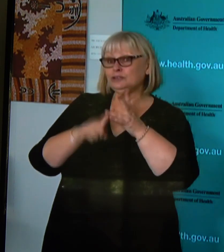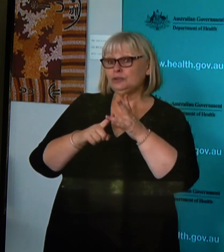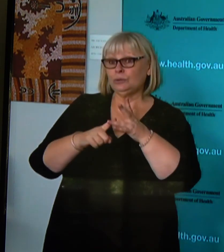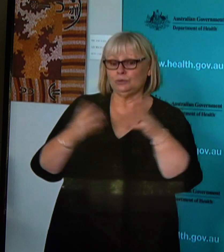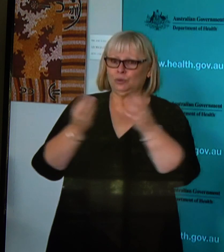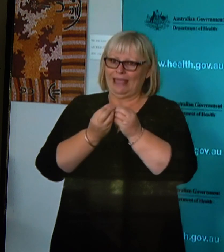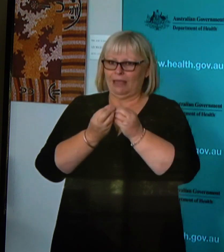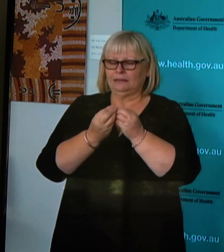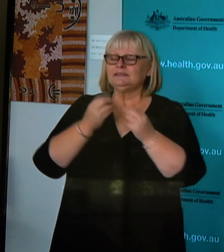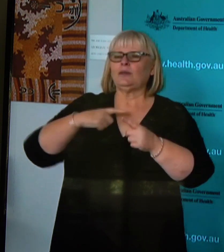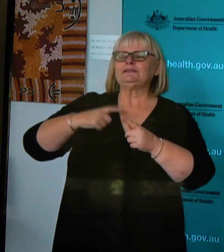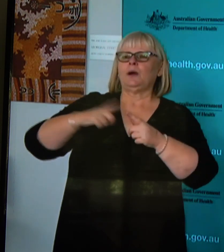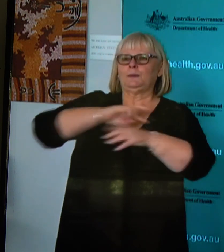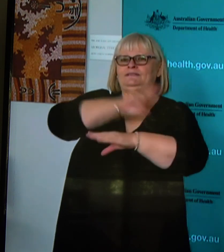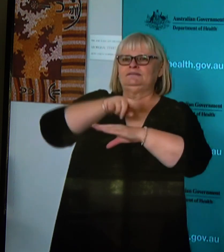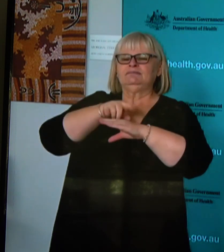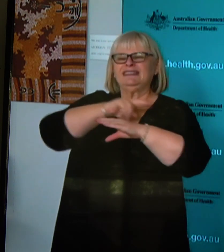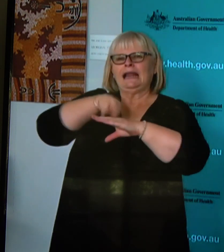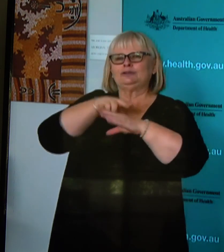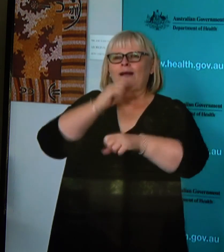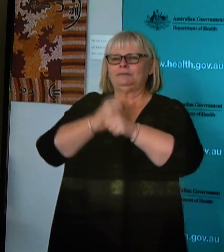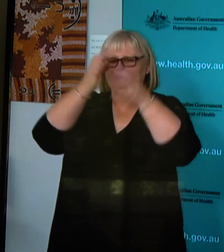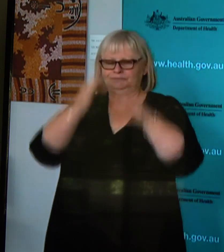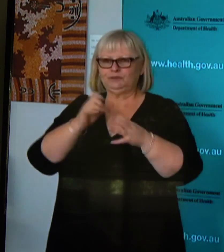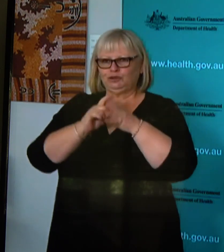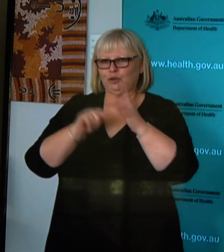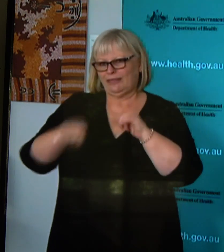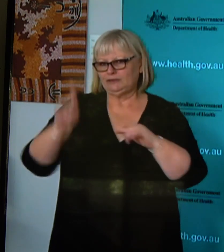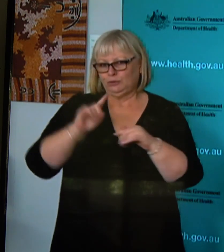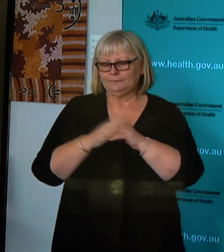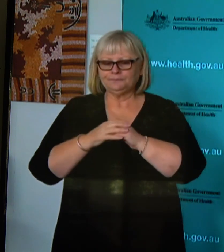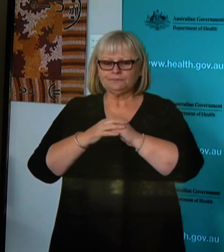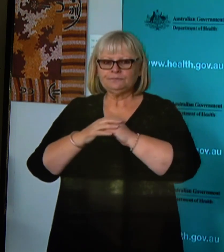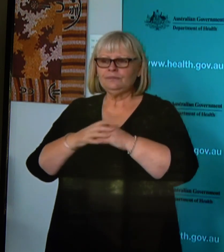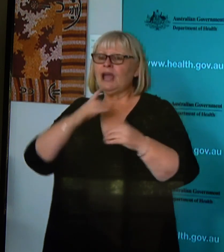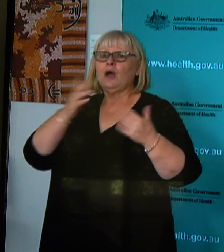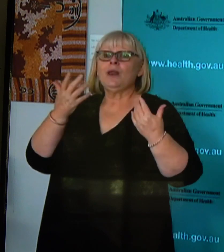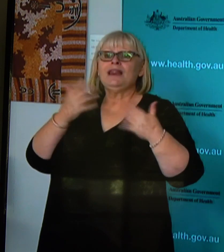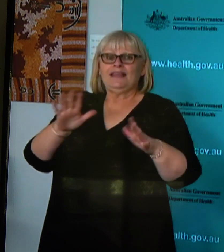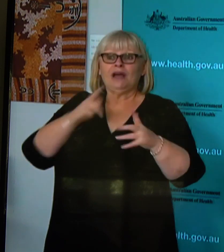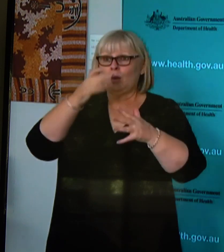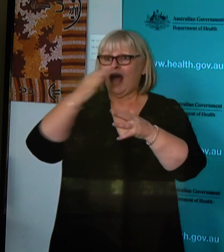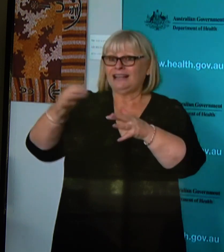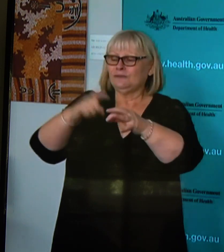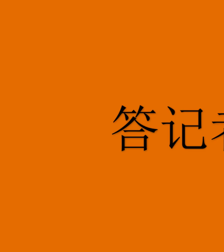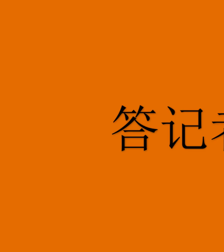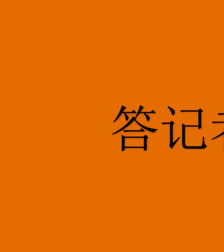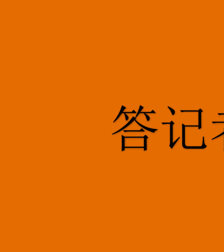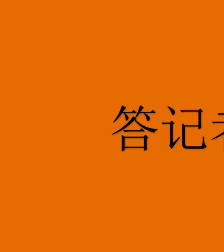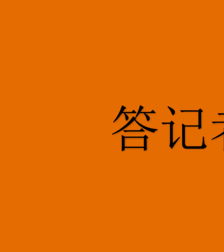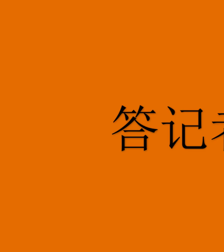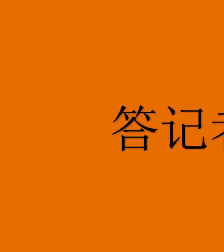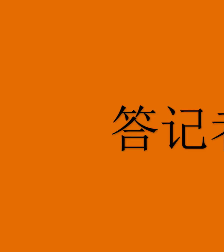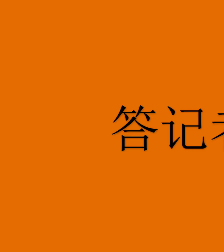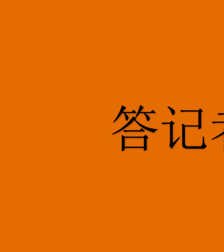national government, and so we've done that today. So I think I'll leave it there and ask for questions.